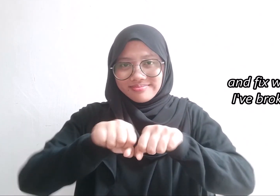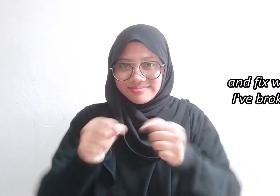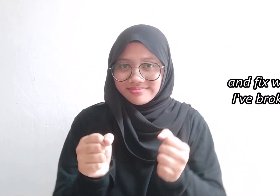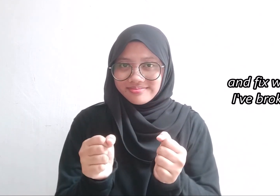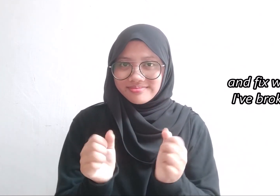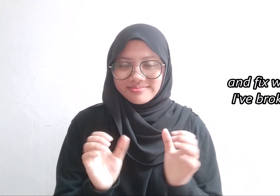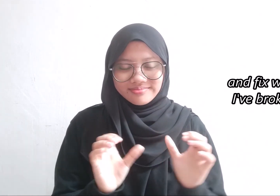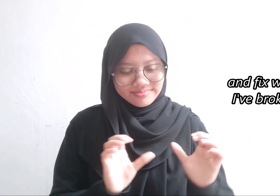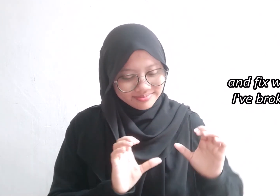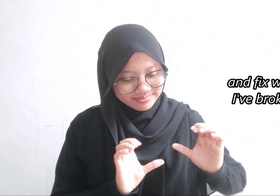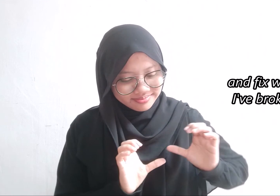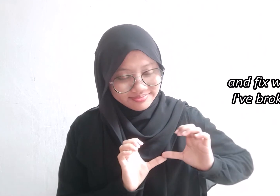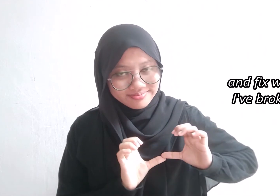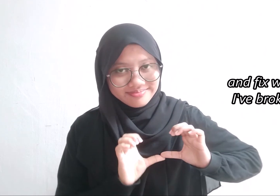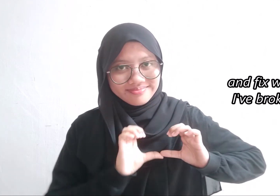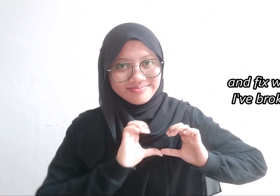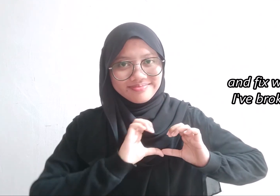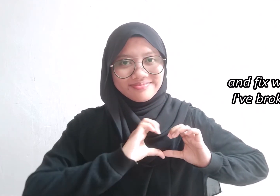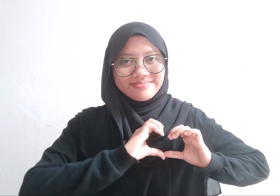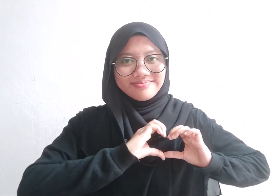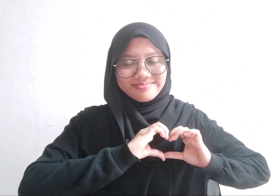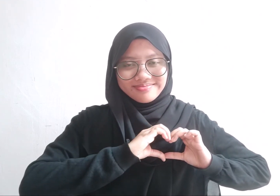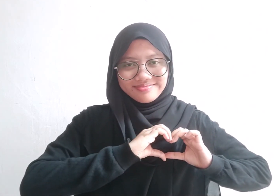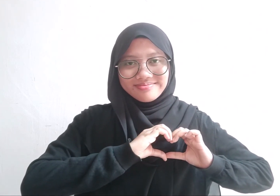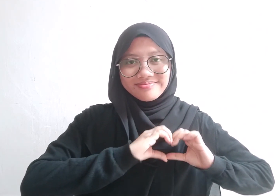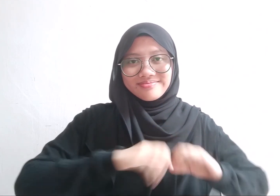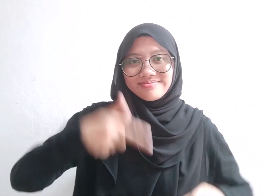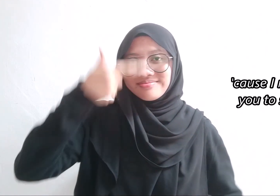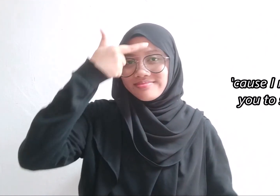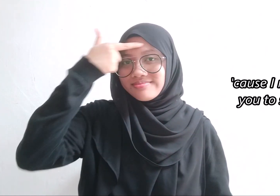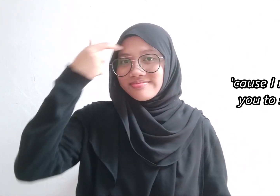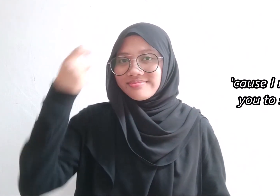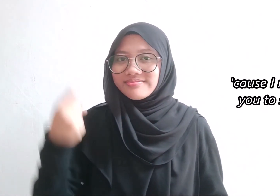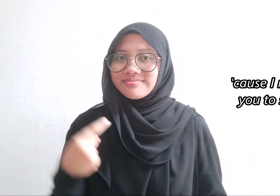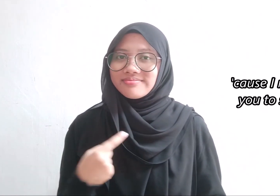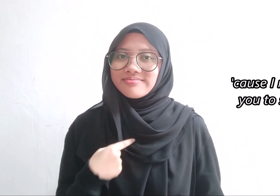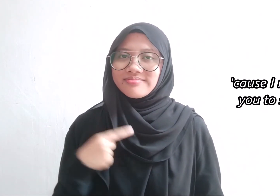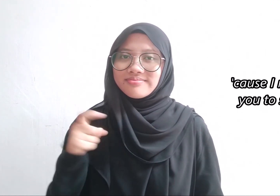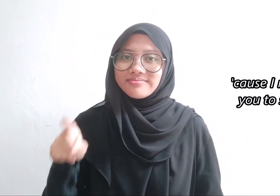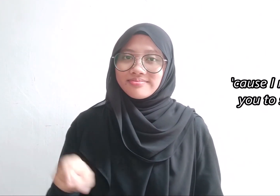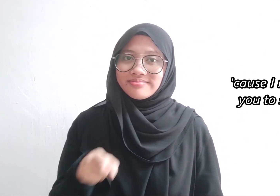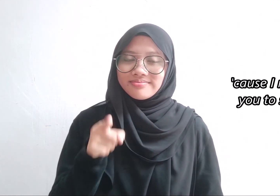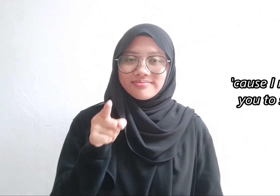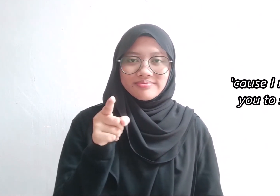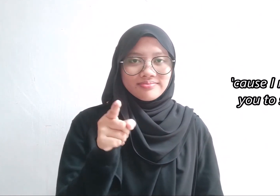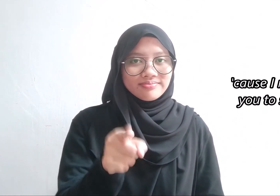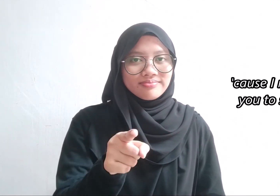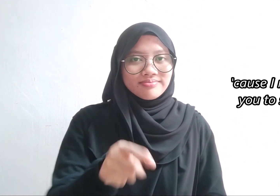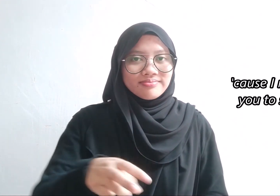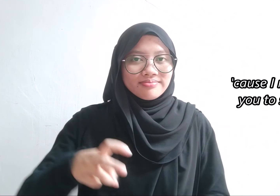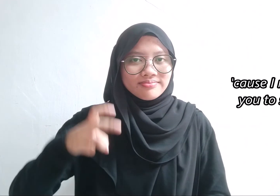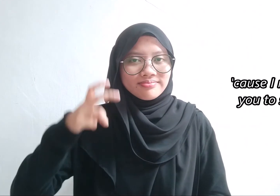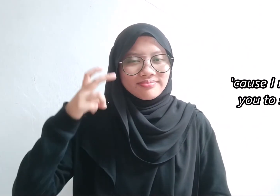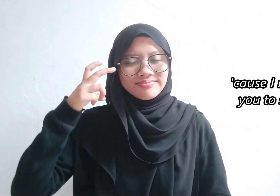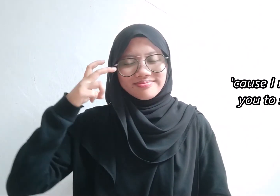broken Cause I need you to